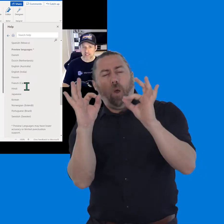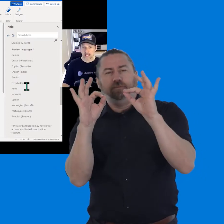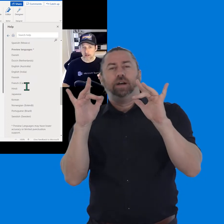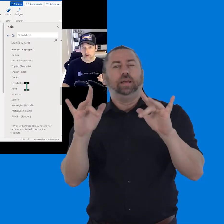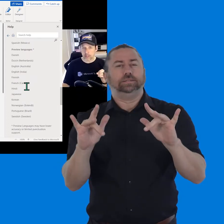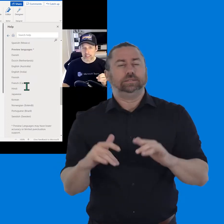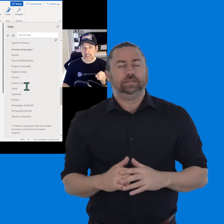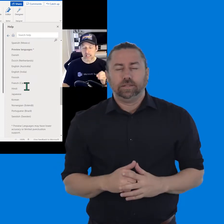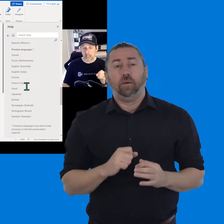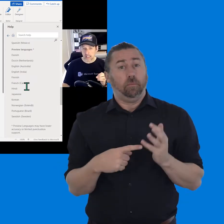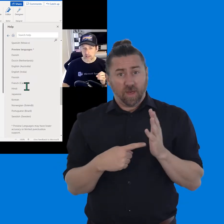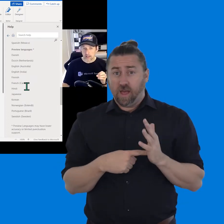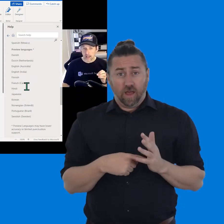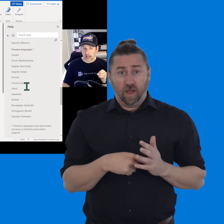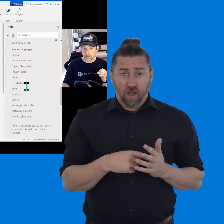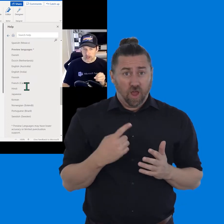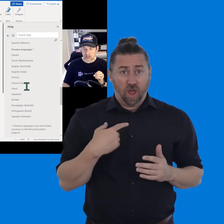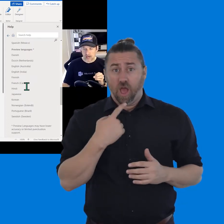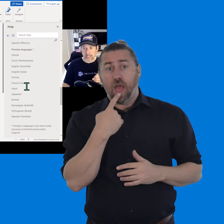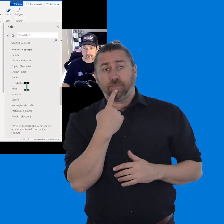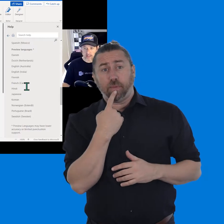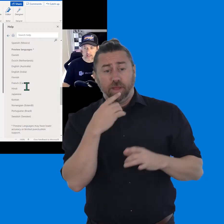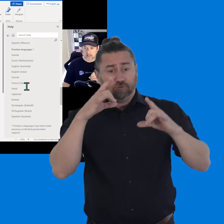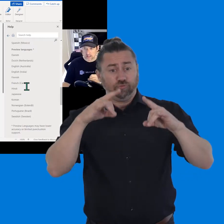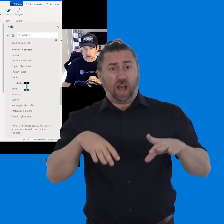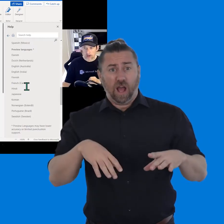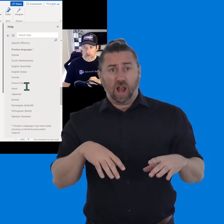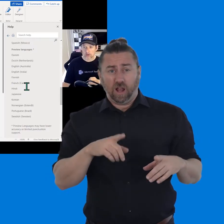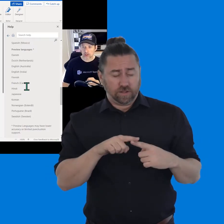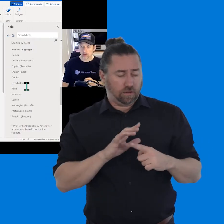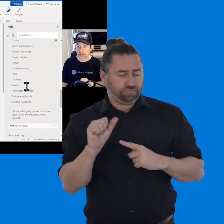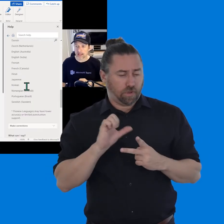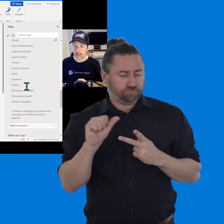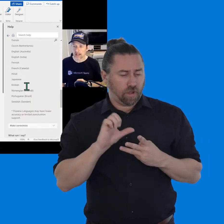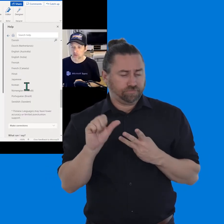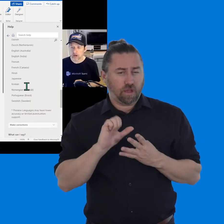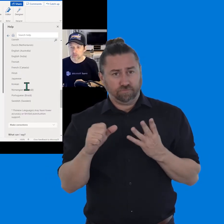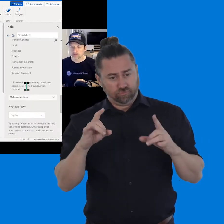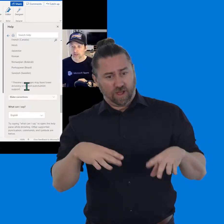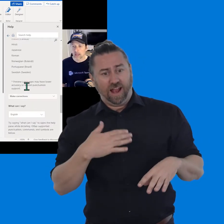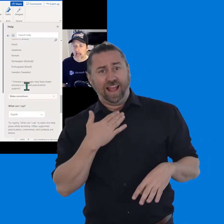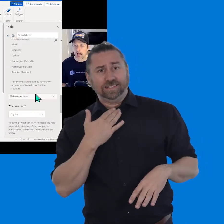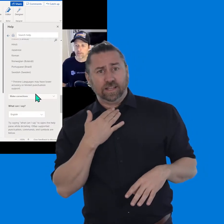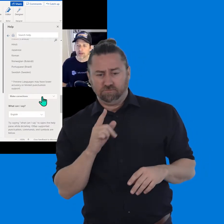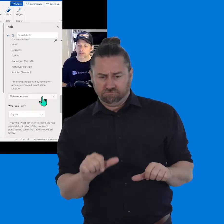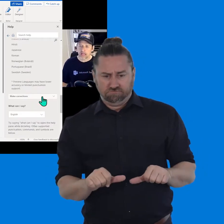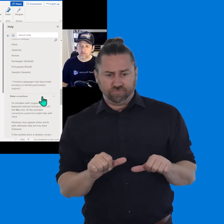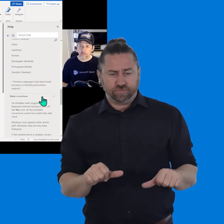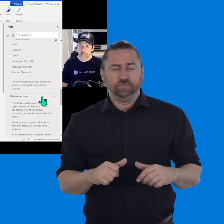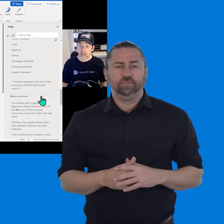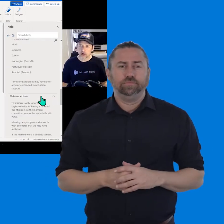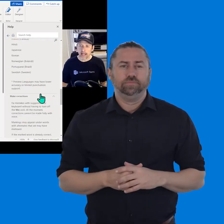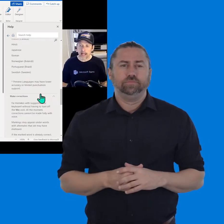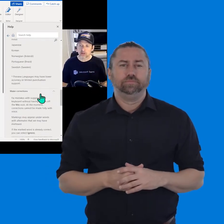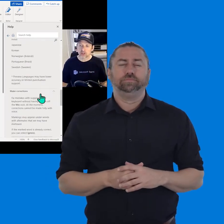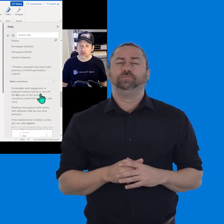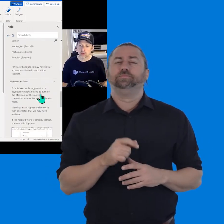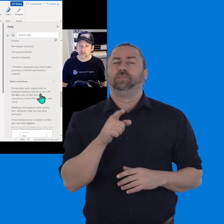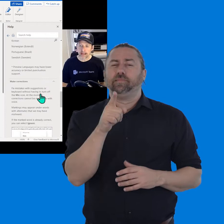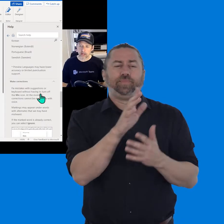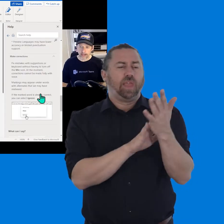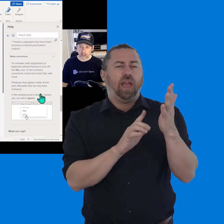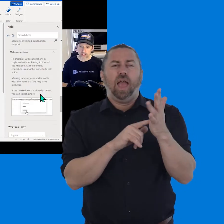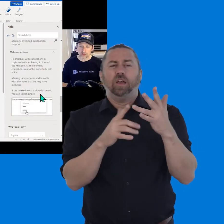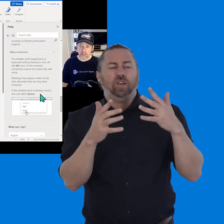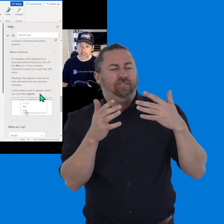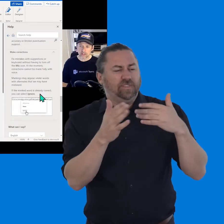But you could see that it really did hear my Australian accent and did quite a good job with that as well. Information on how to